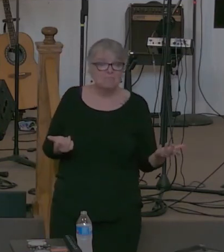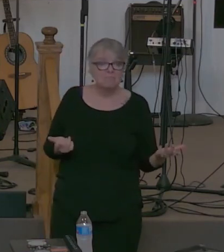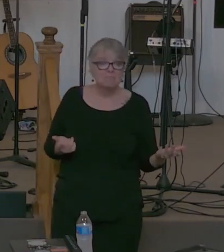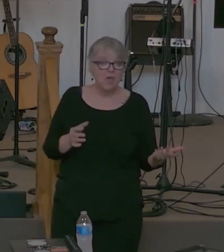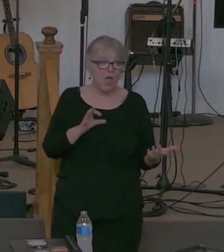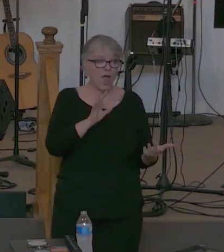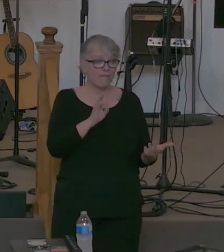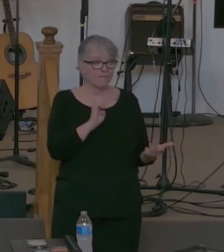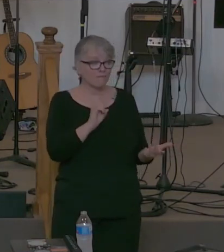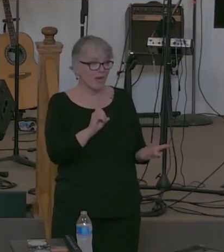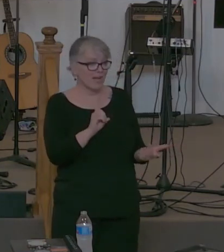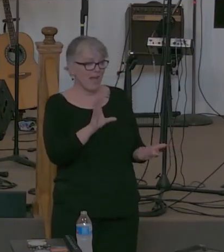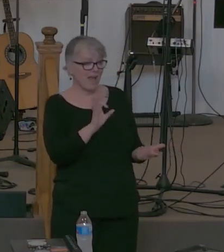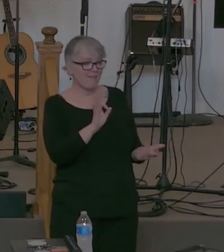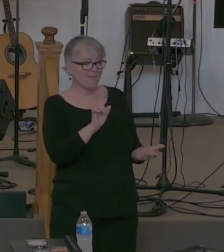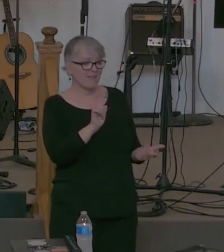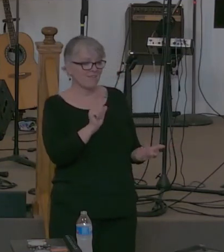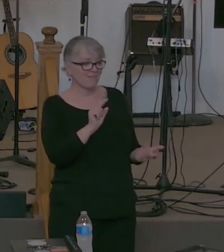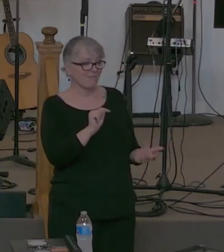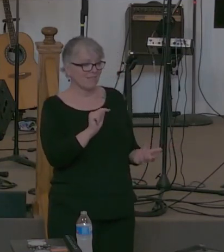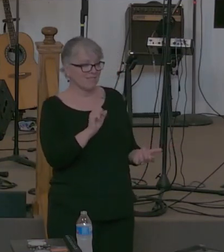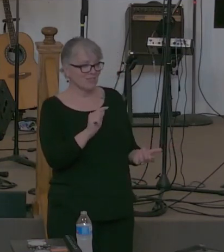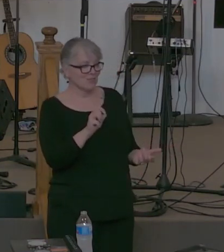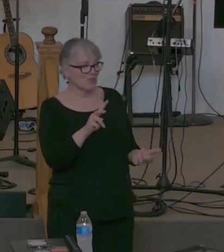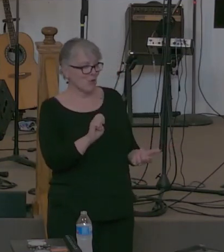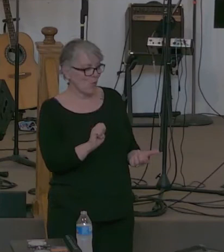Fred Flintstone.